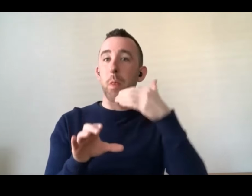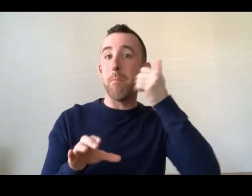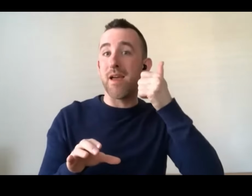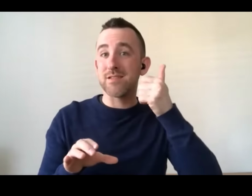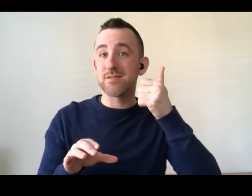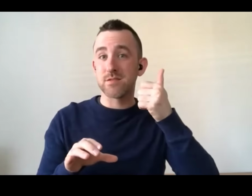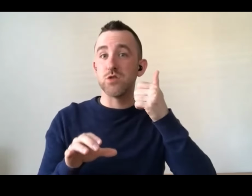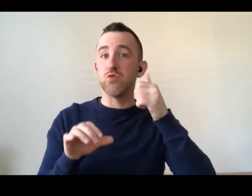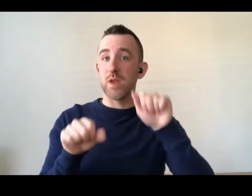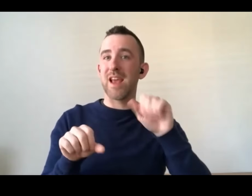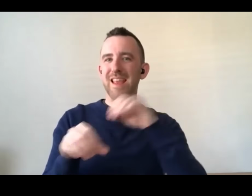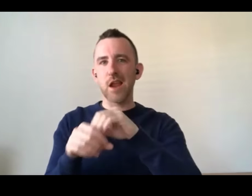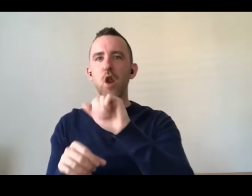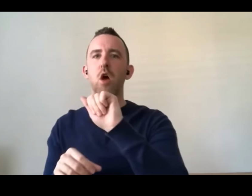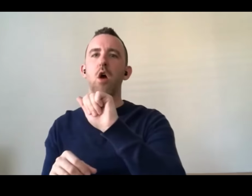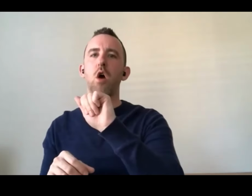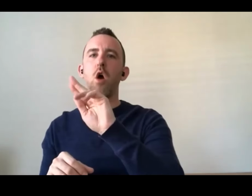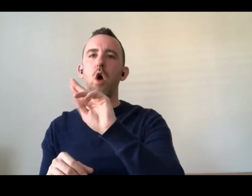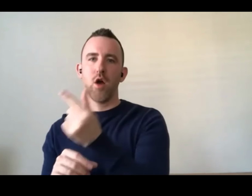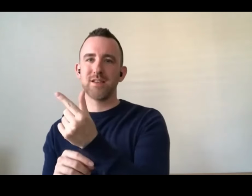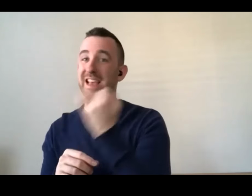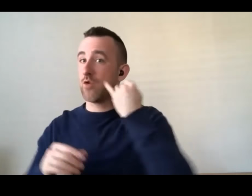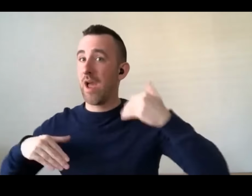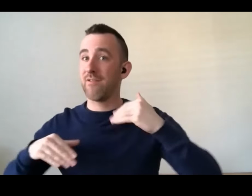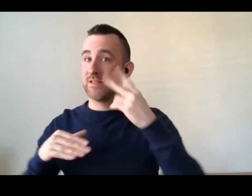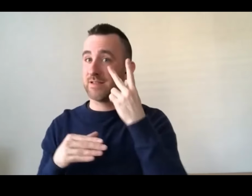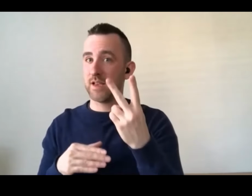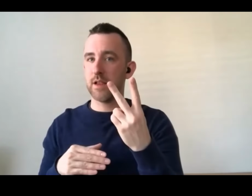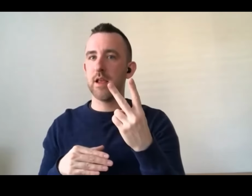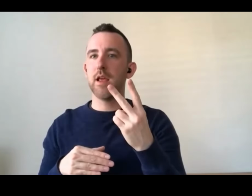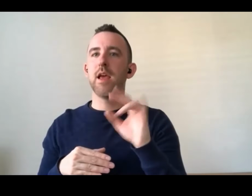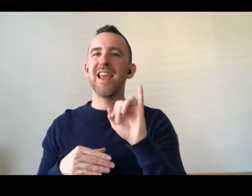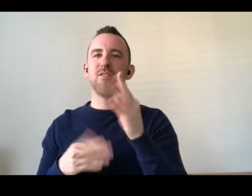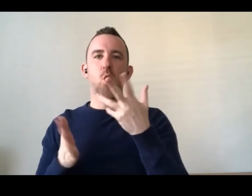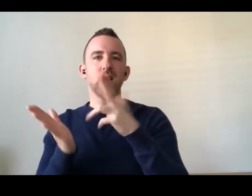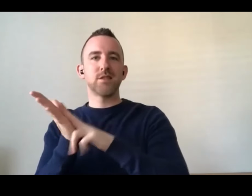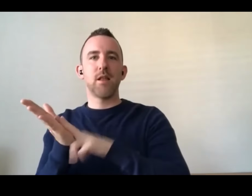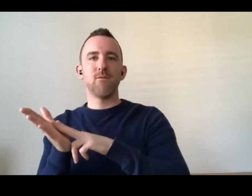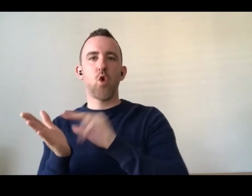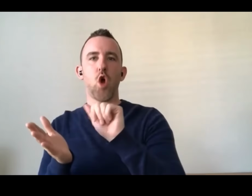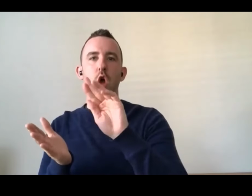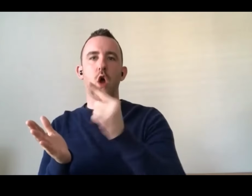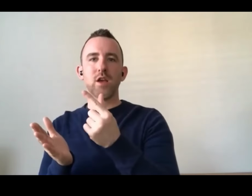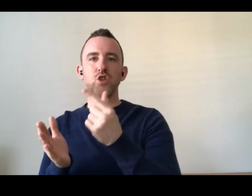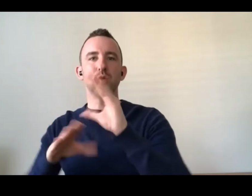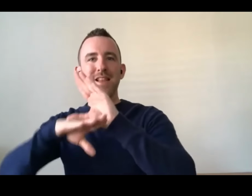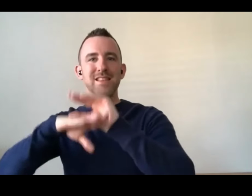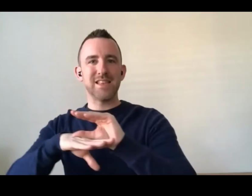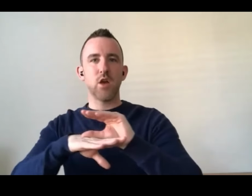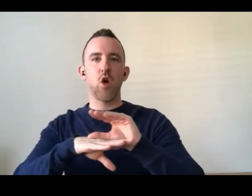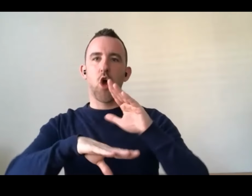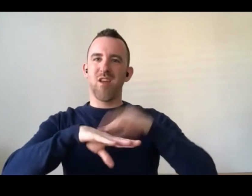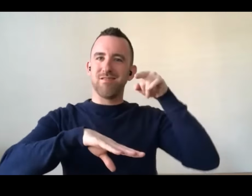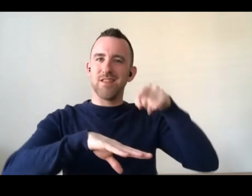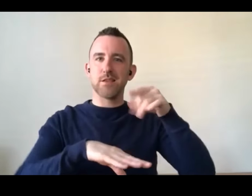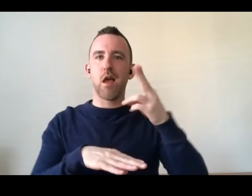August. And if you haven't seen it already, if you are already signed up for the August hunt, you get a discount on this hunt. And